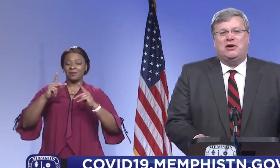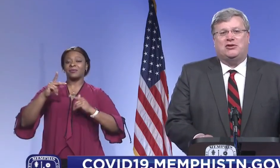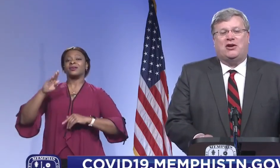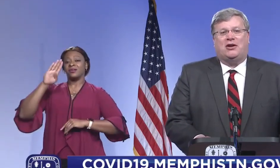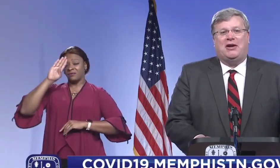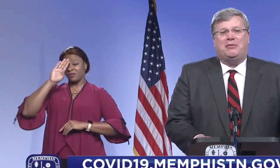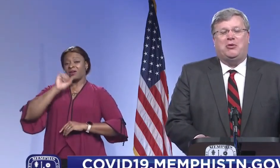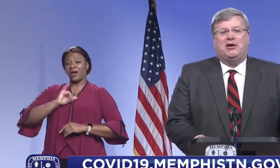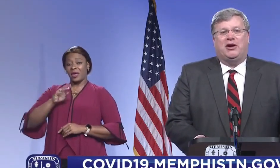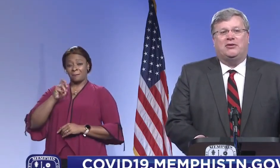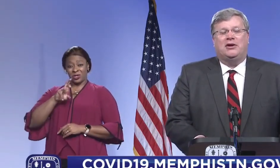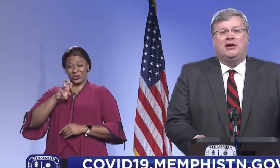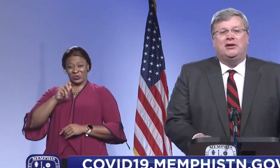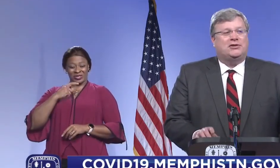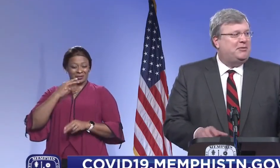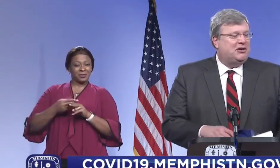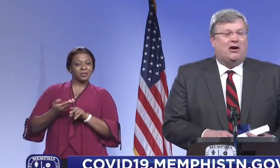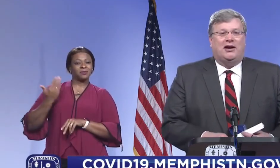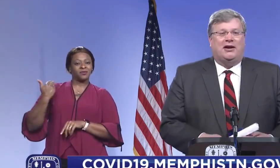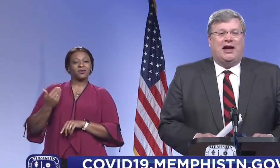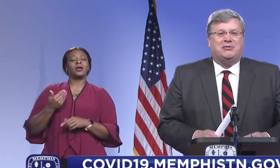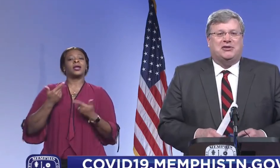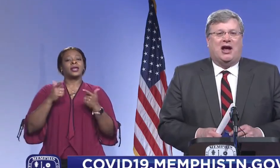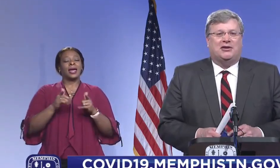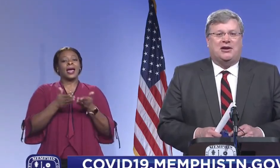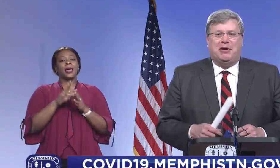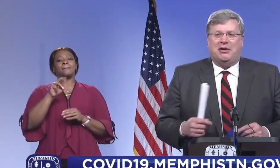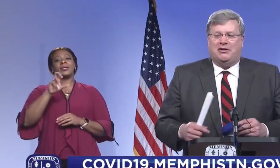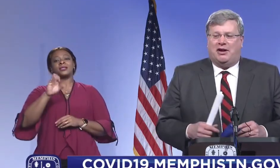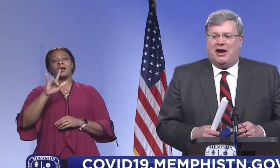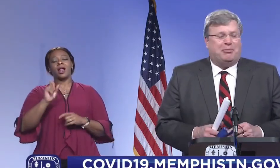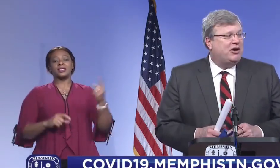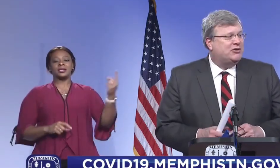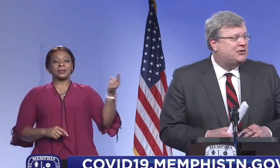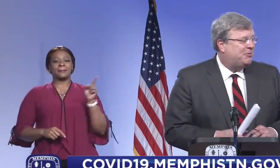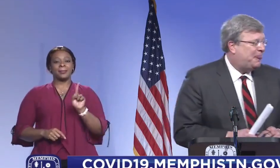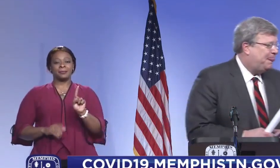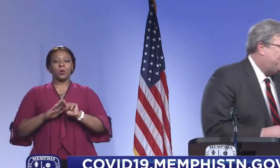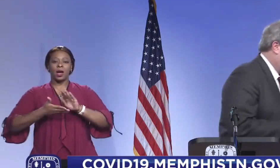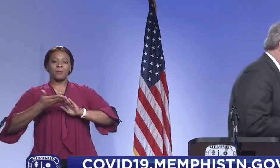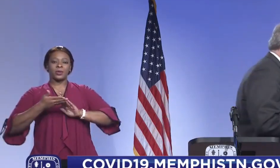Sweat just talked about a moment ago. So let me talk. Ask Ms. Collins to come up on the operations.